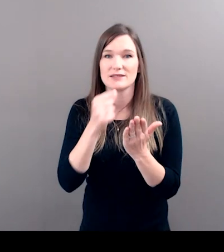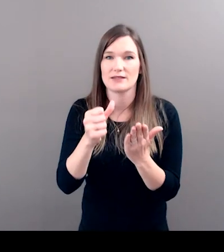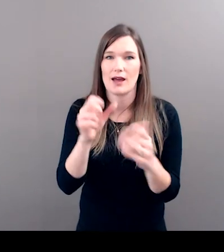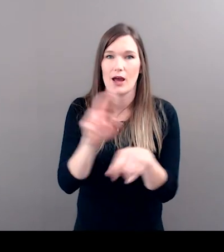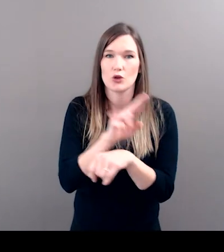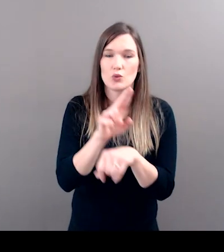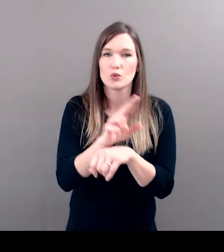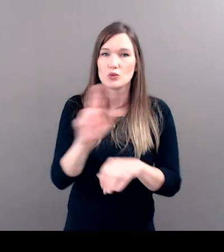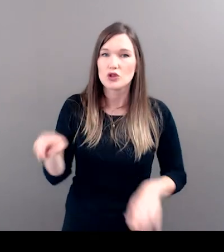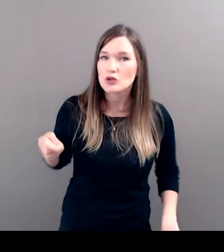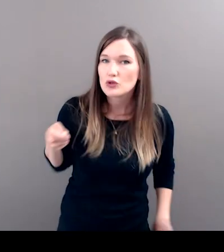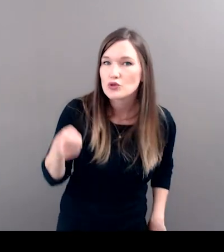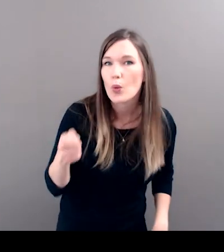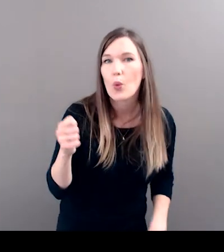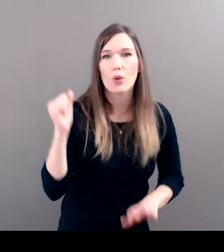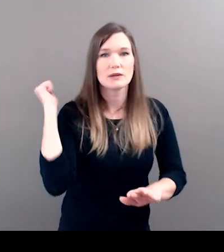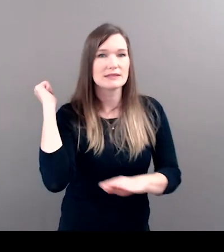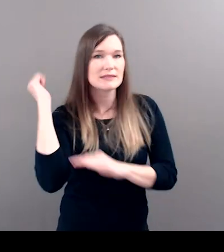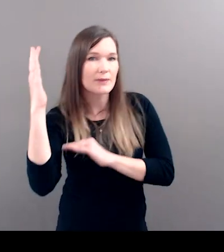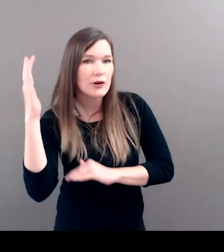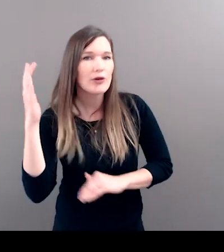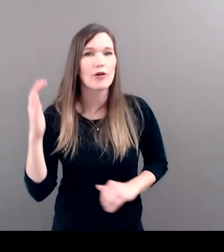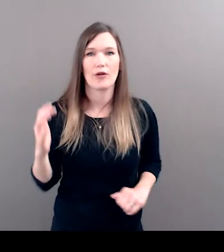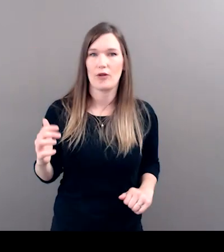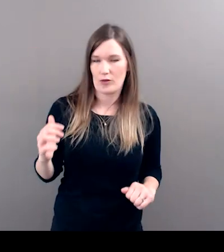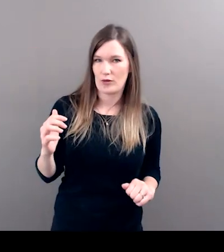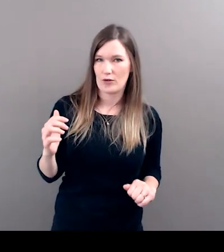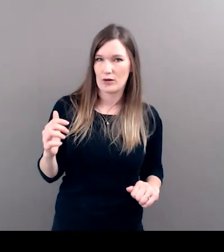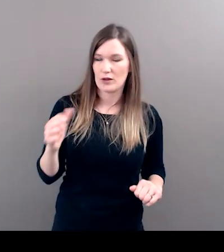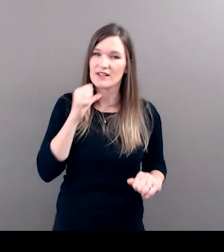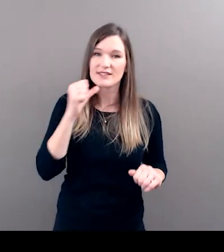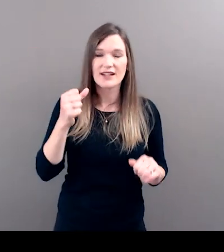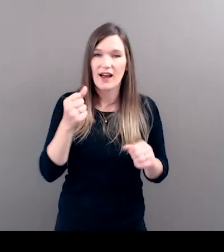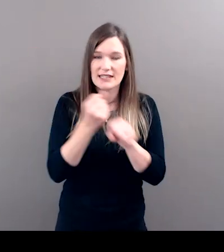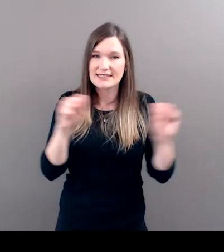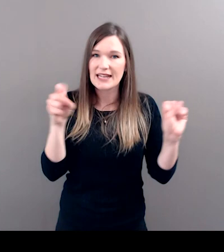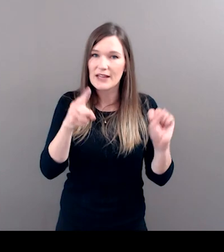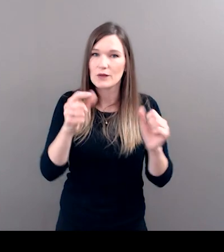God's not going to save you by your good looks, by your personality, by money.